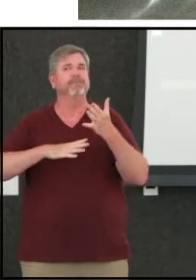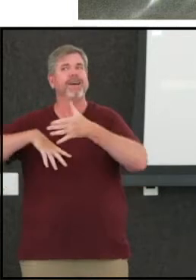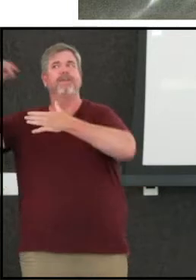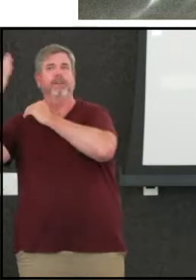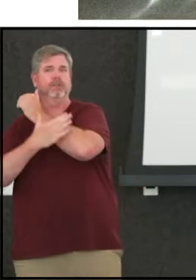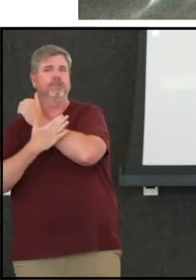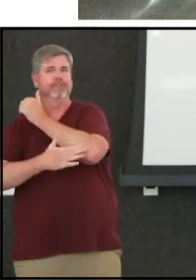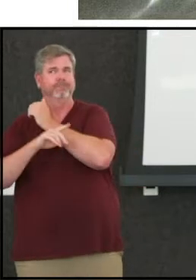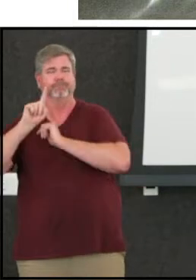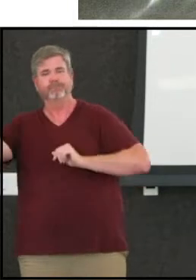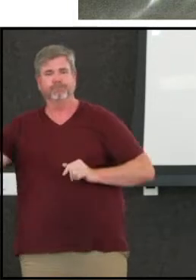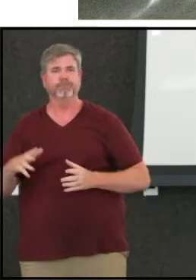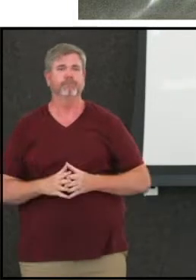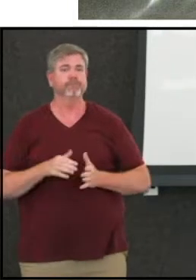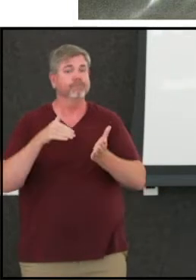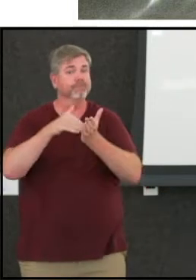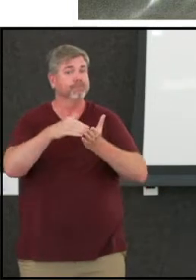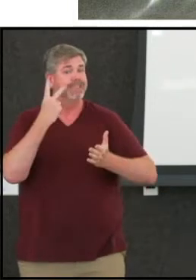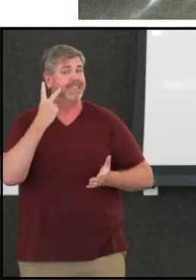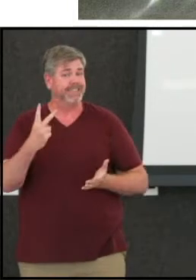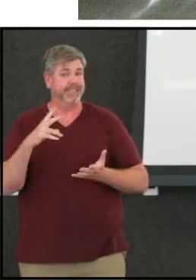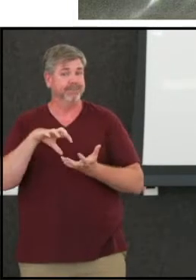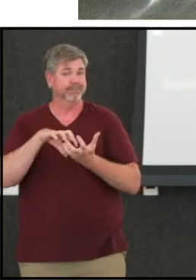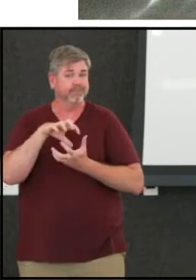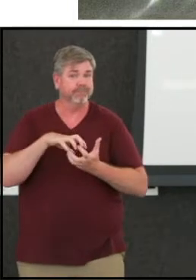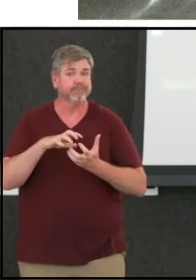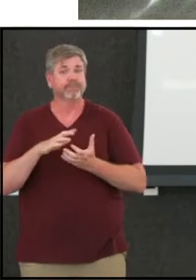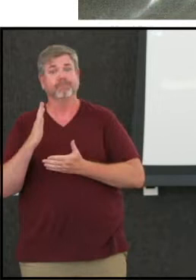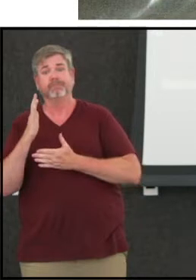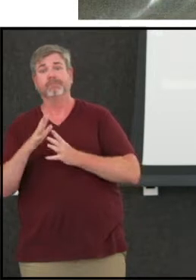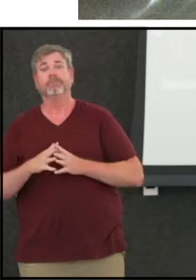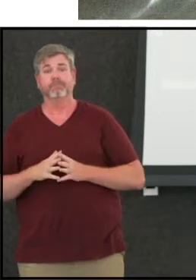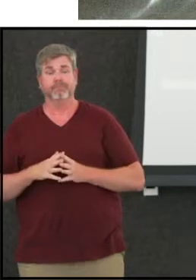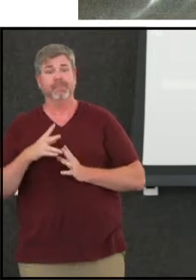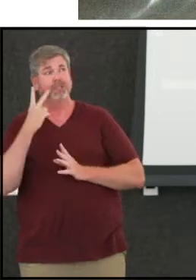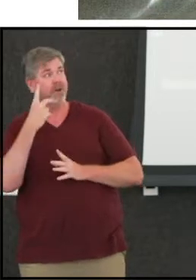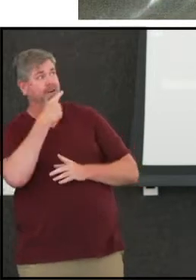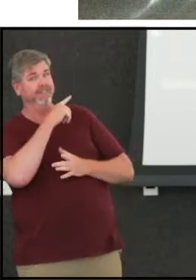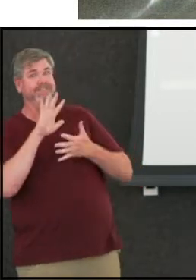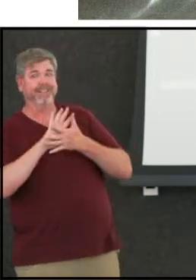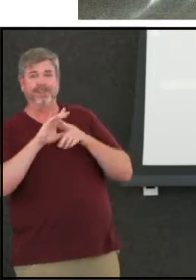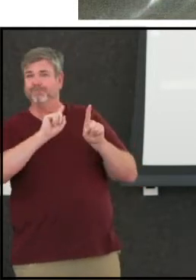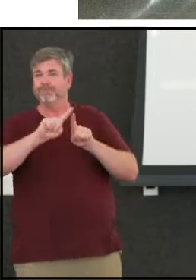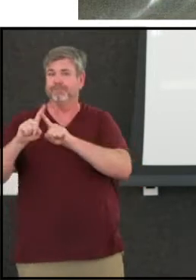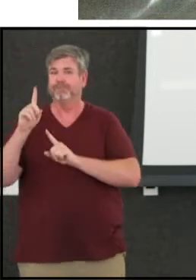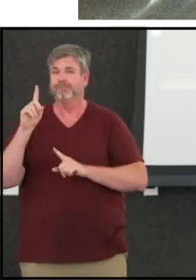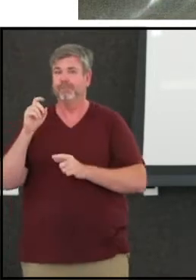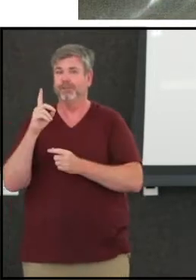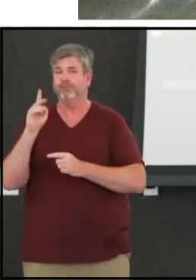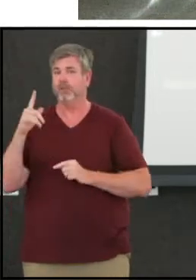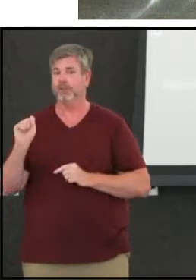other drugs, as you just heard from Mr. Mullen and the videos. Now fentanyl is laced